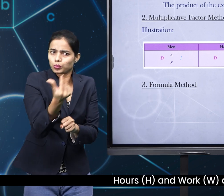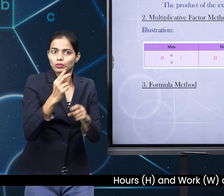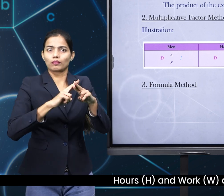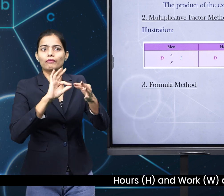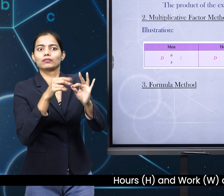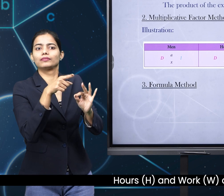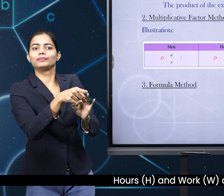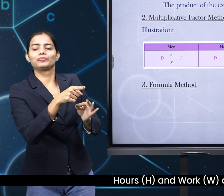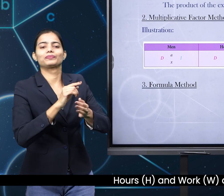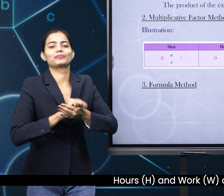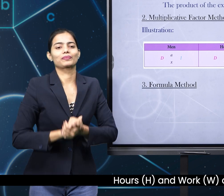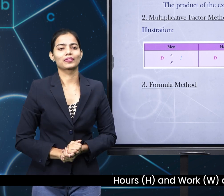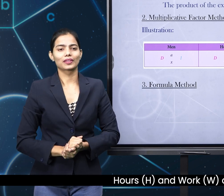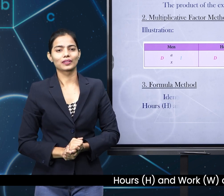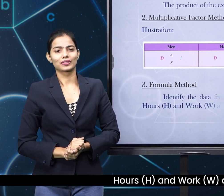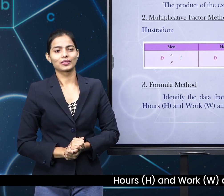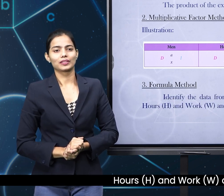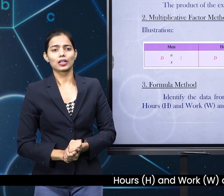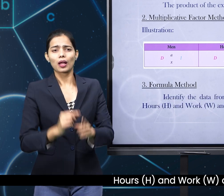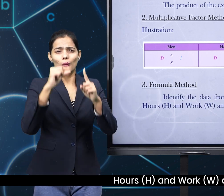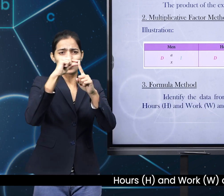work W and use the formula.